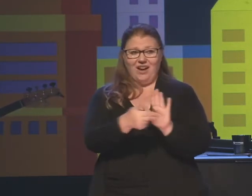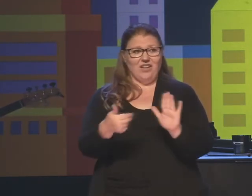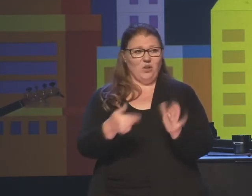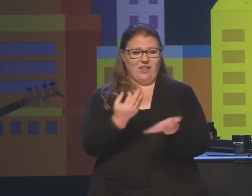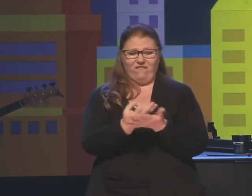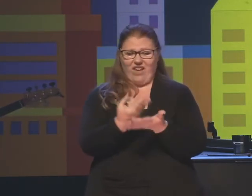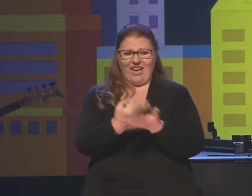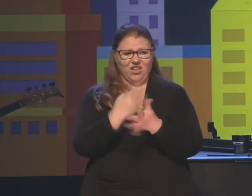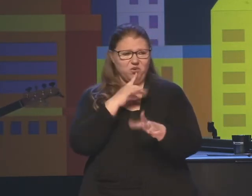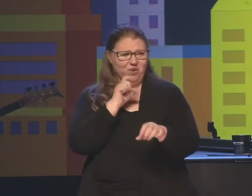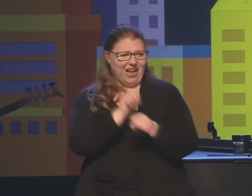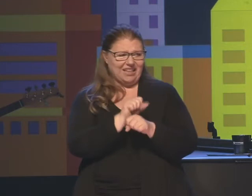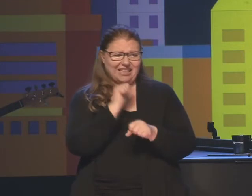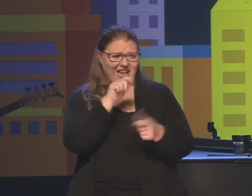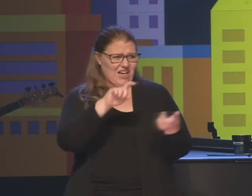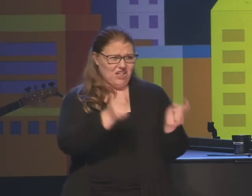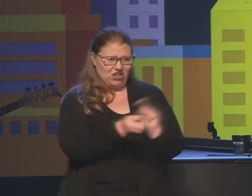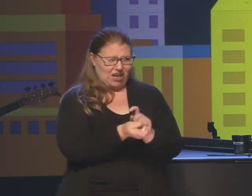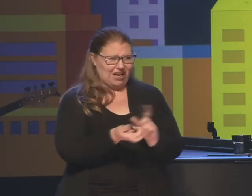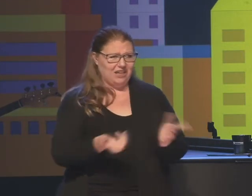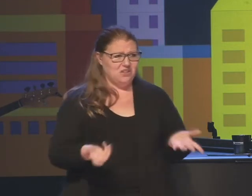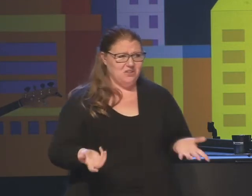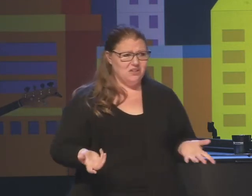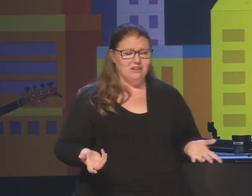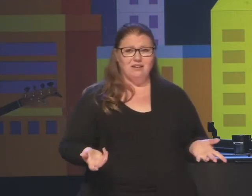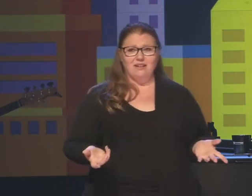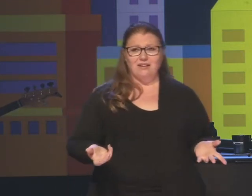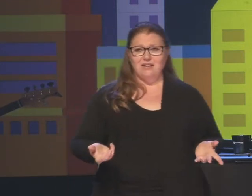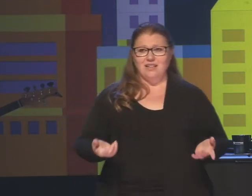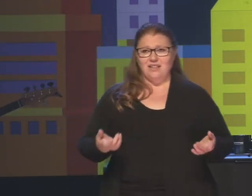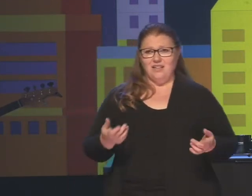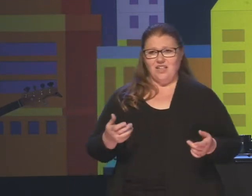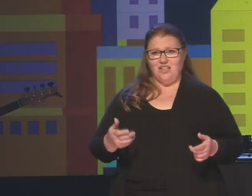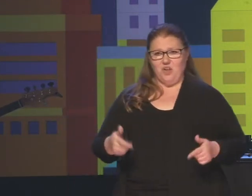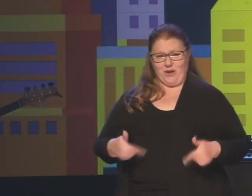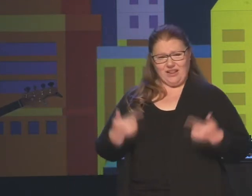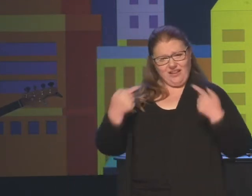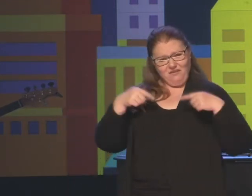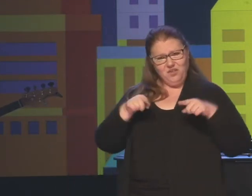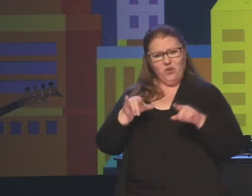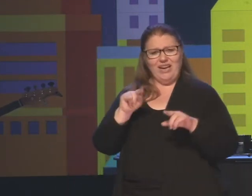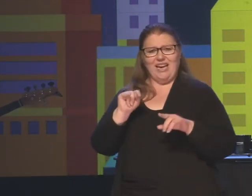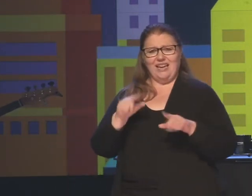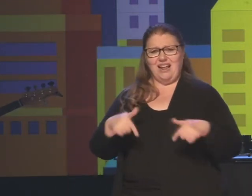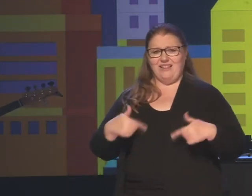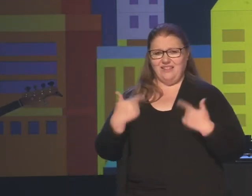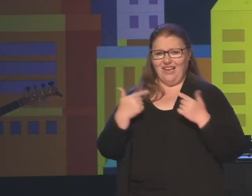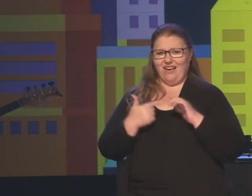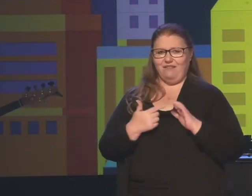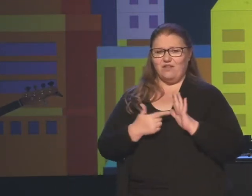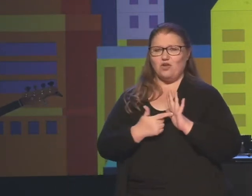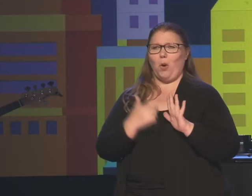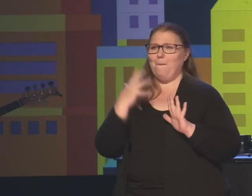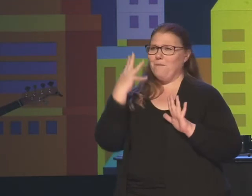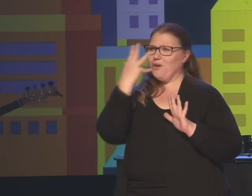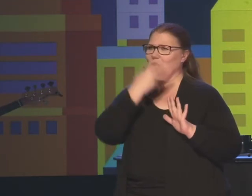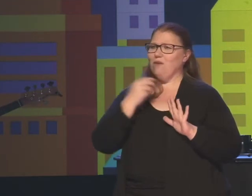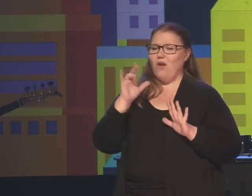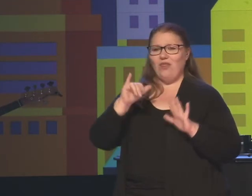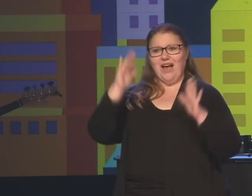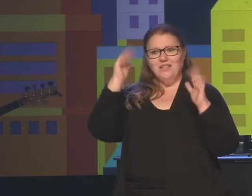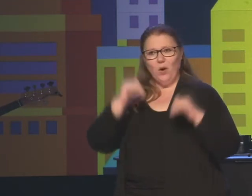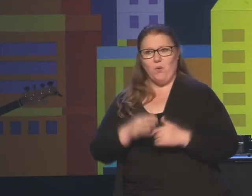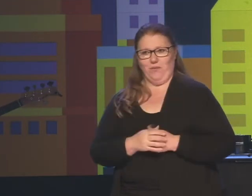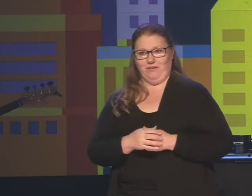financial reality that's not going to change. It's, you can live right in the middle of it, and you can live beautifully, and that's what hope is. And